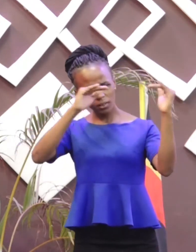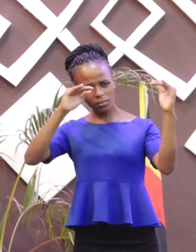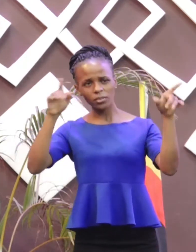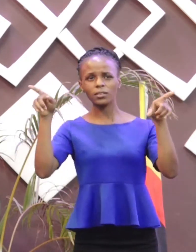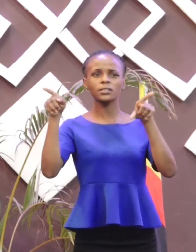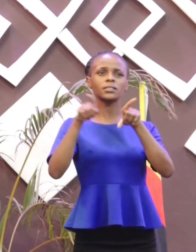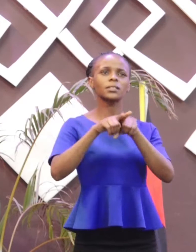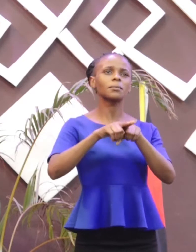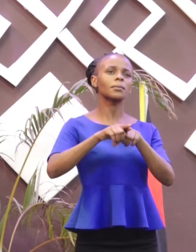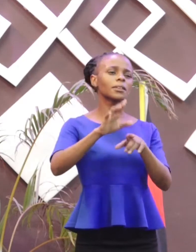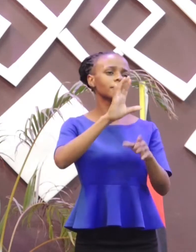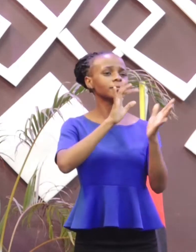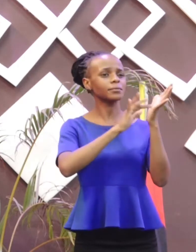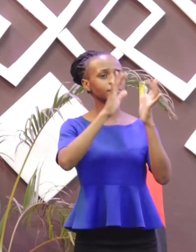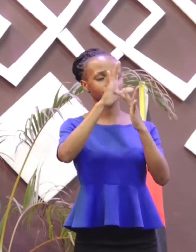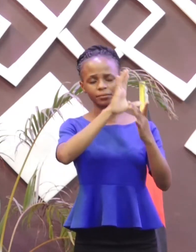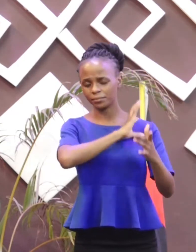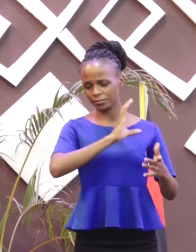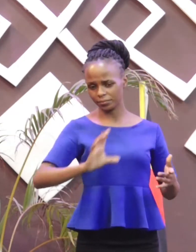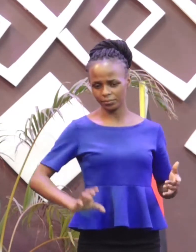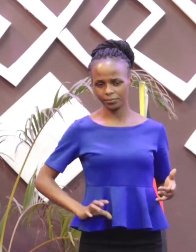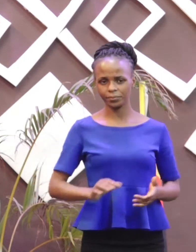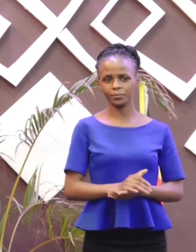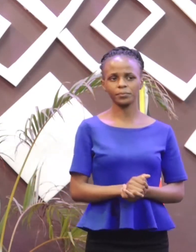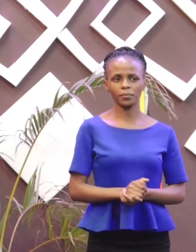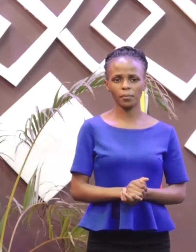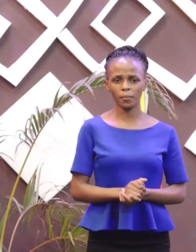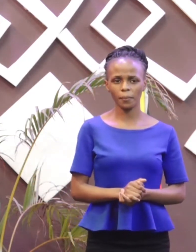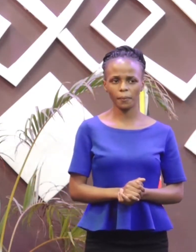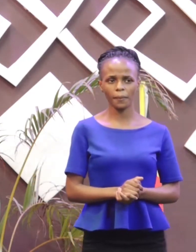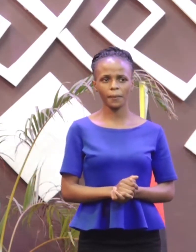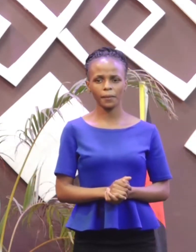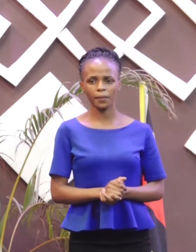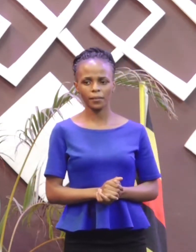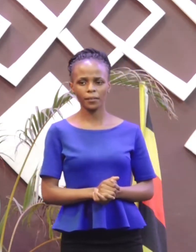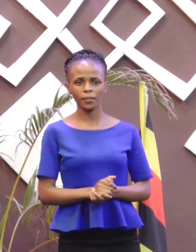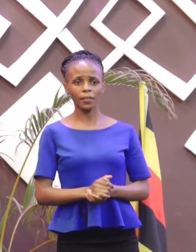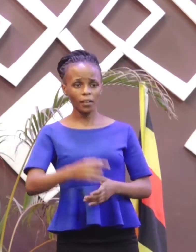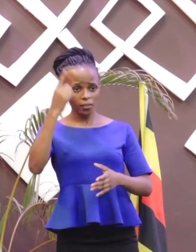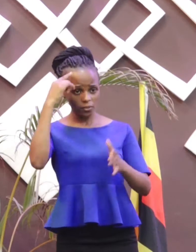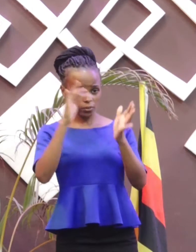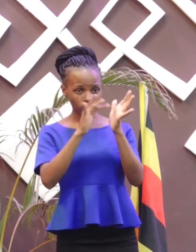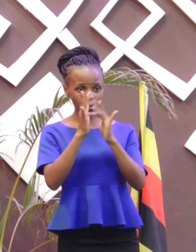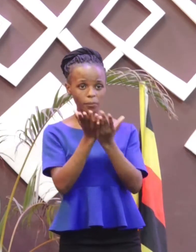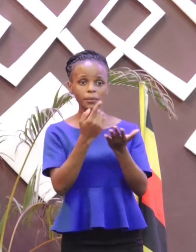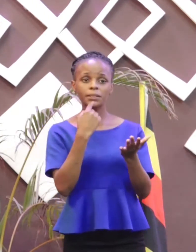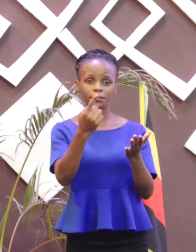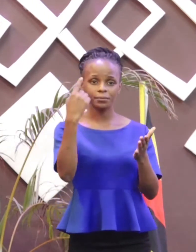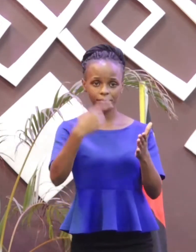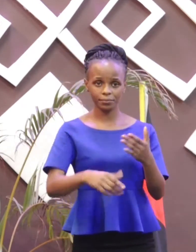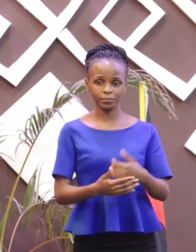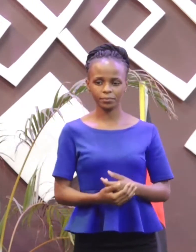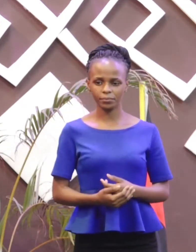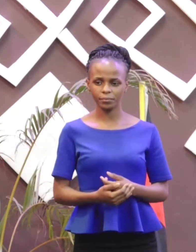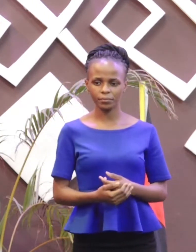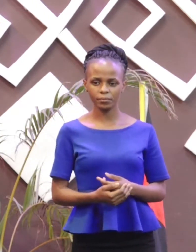Kwe kulaba nti omuntu waffe ow'omunda atuuka mu kigera kya Kristo. For the Bible says, Bible